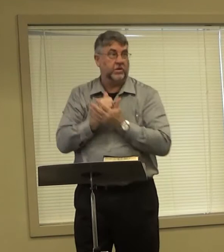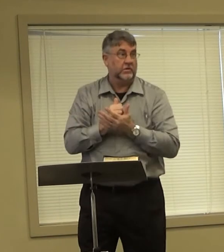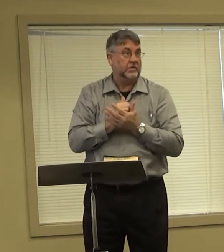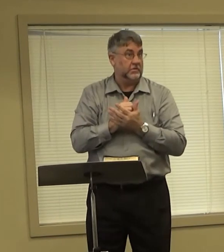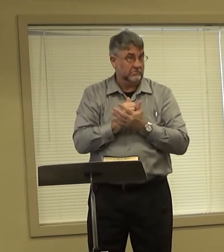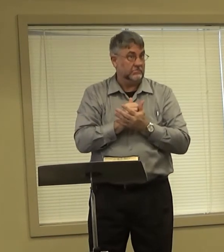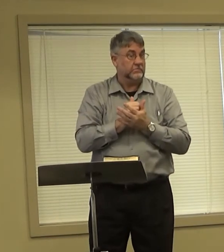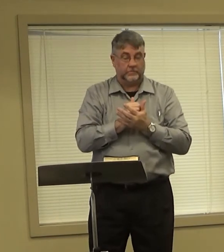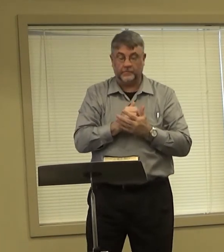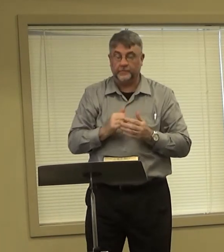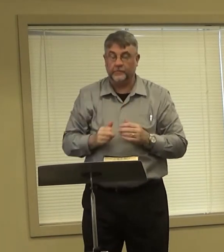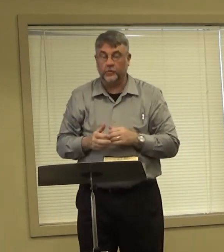with his help.